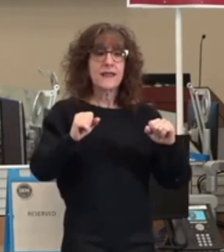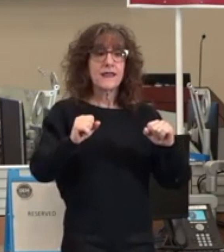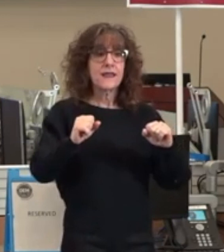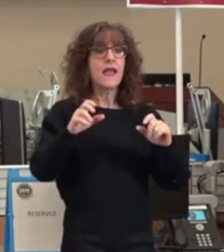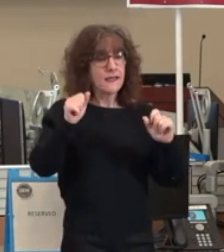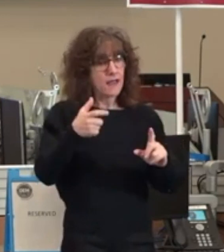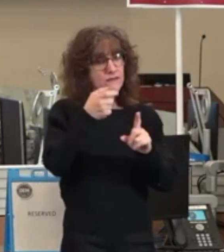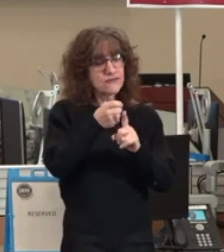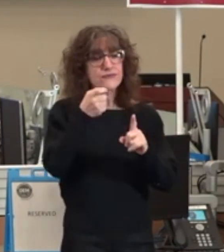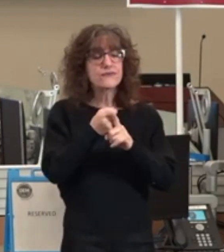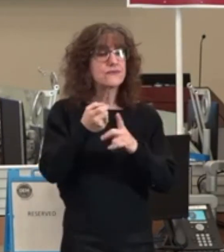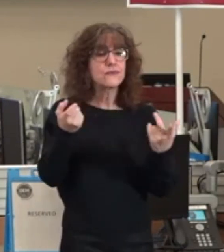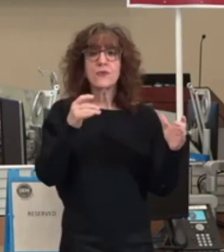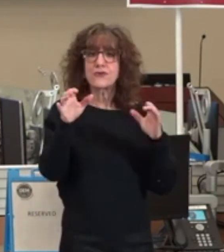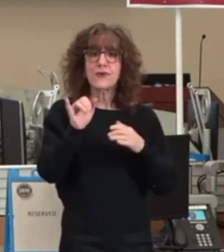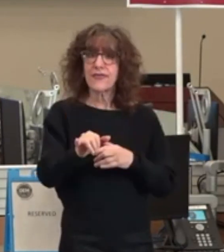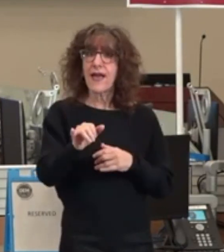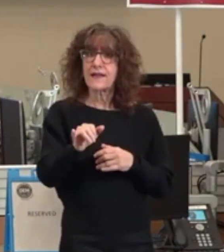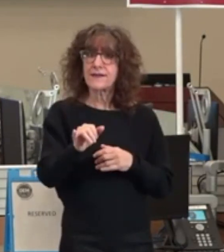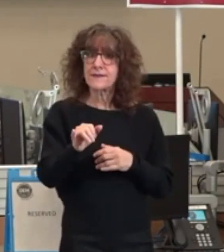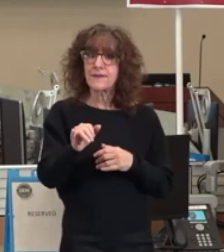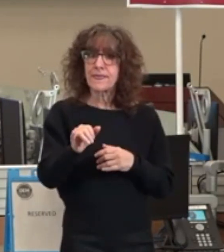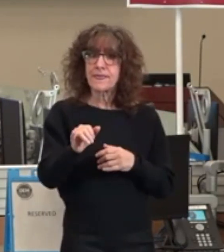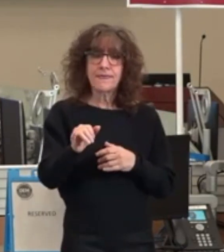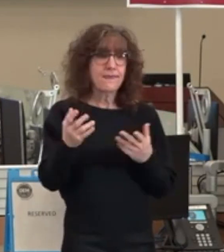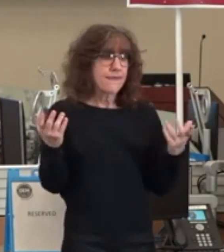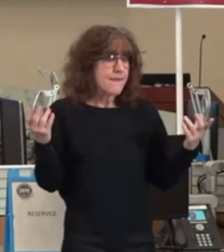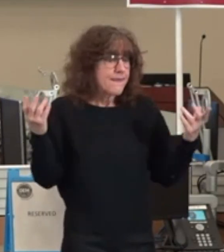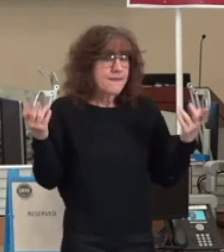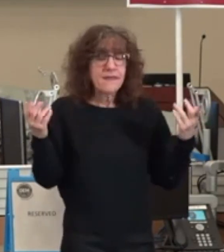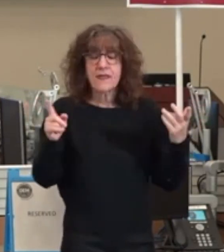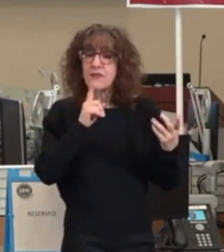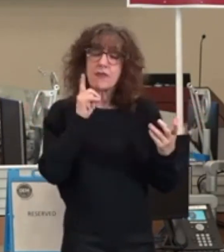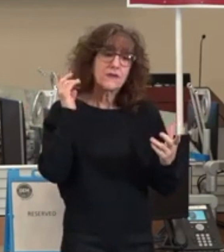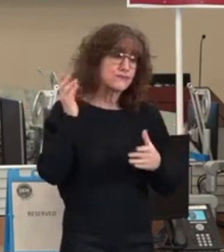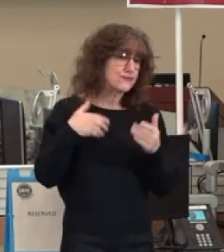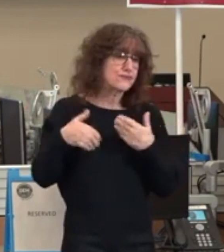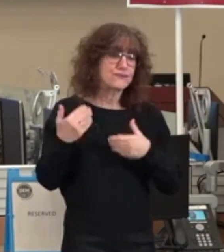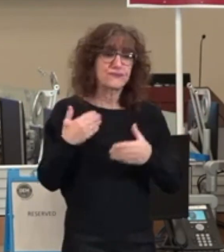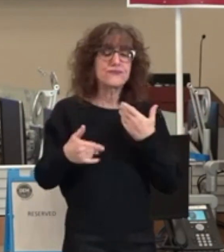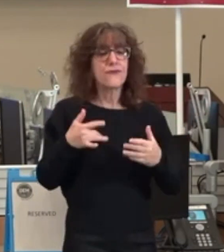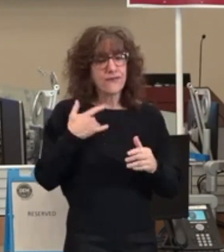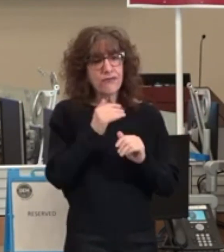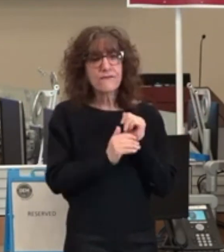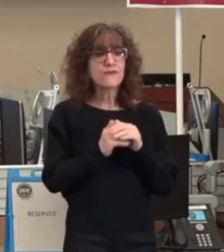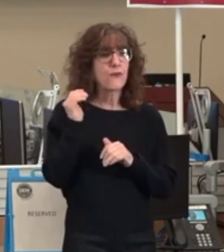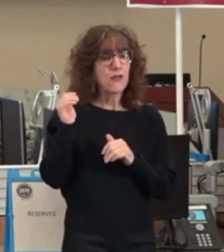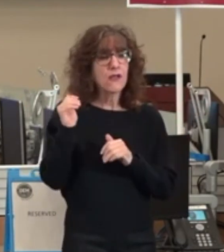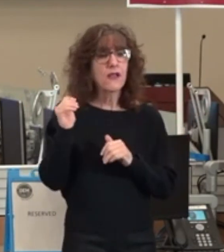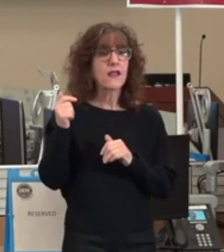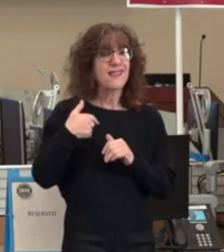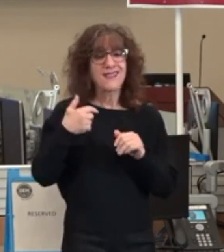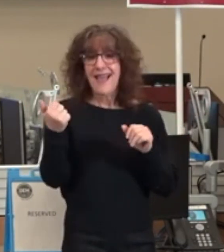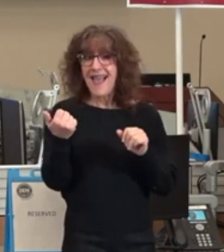to administer these vaccines. We're doing so now at a pace that we're very comfortable with. We're